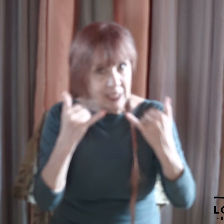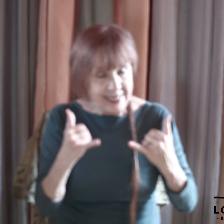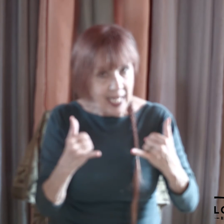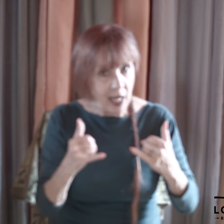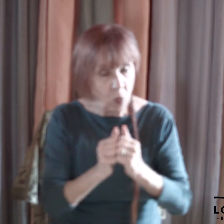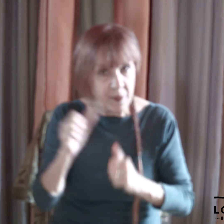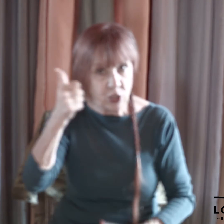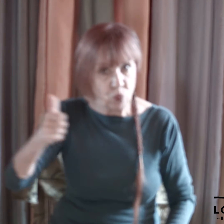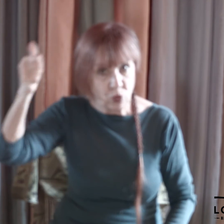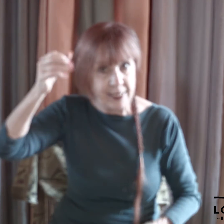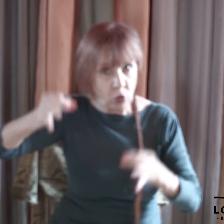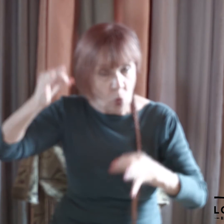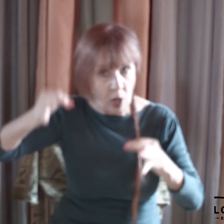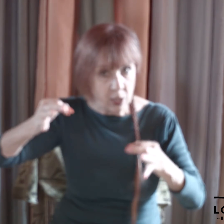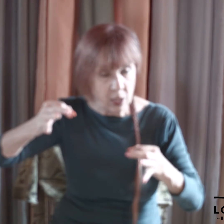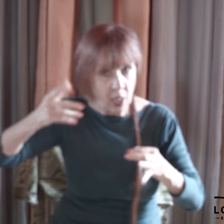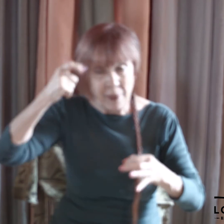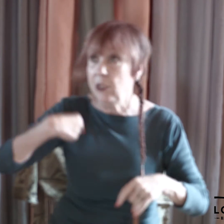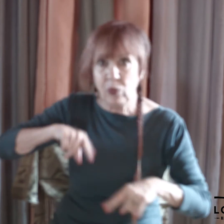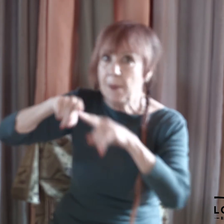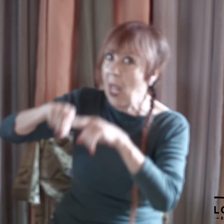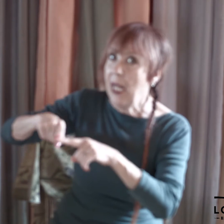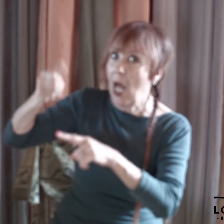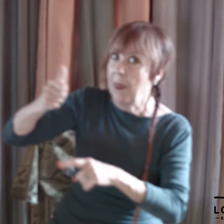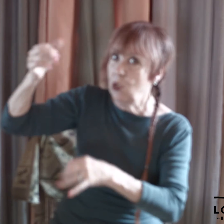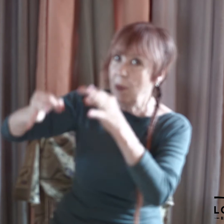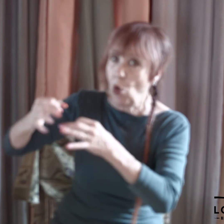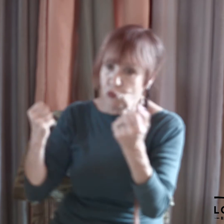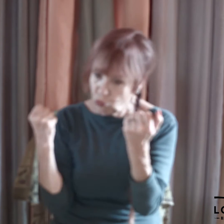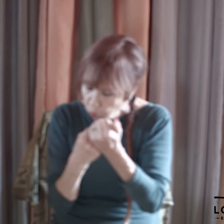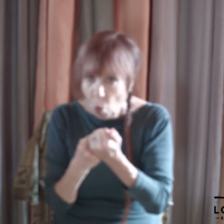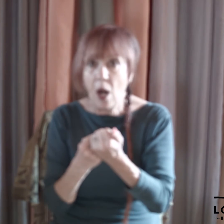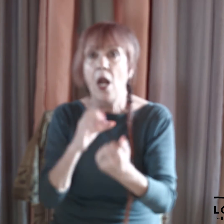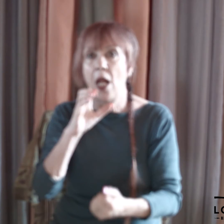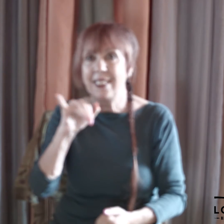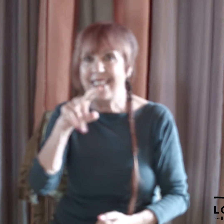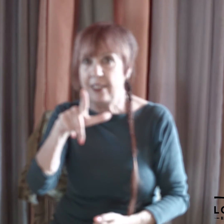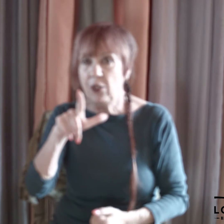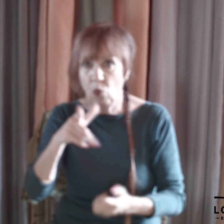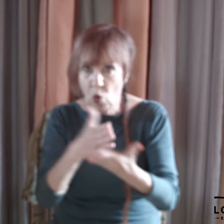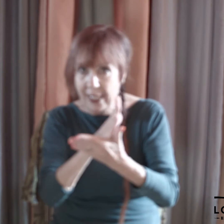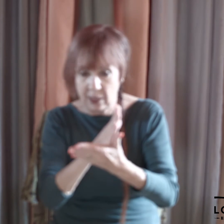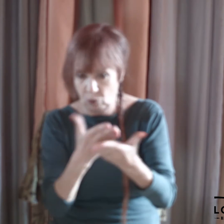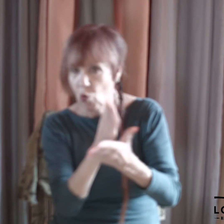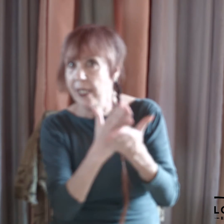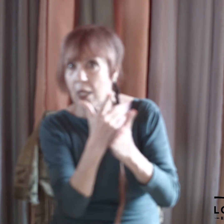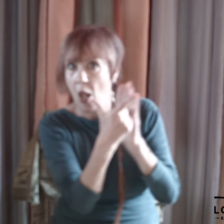Court, because we count on the Supreme Court to uphold civil rights. Civil rights are just laws. They can